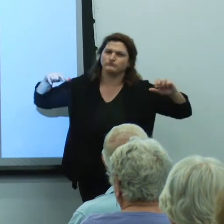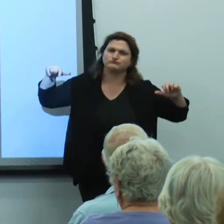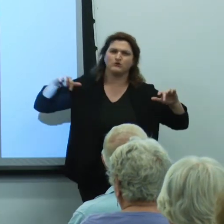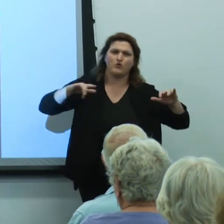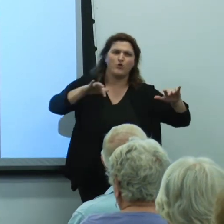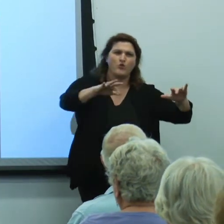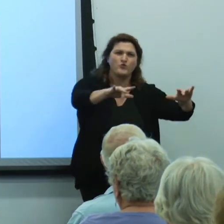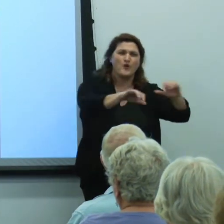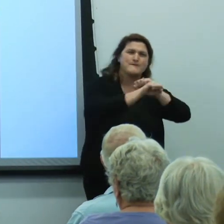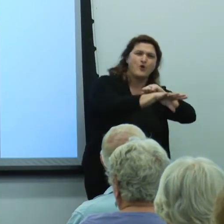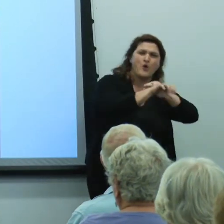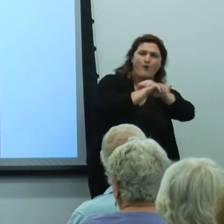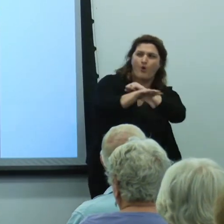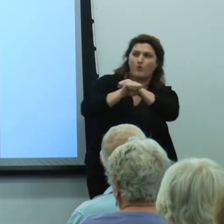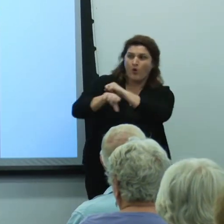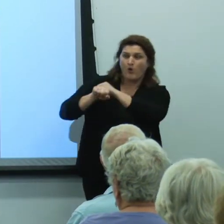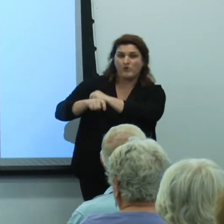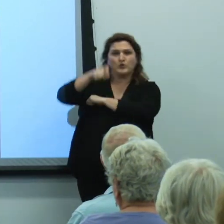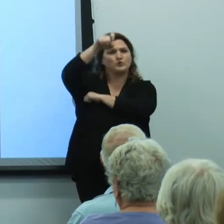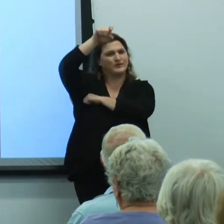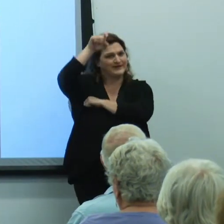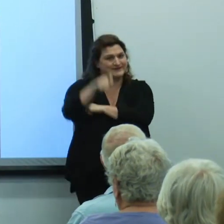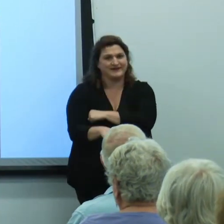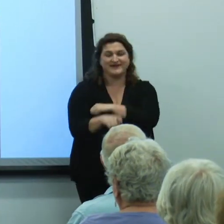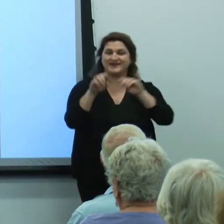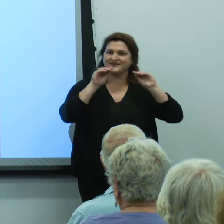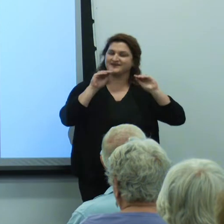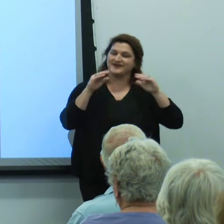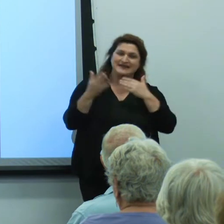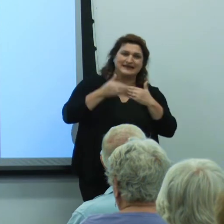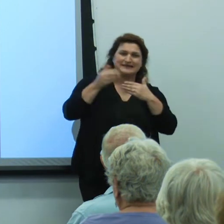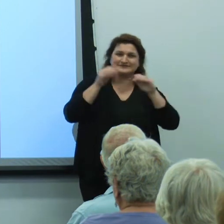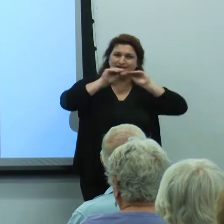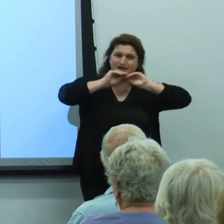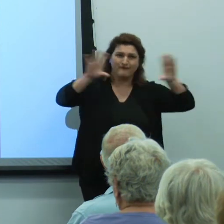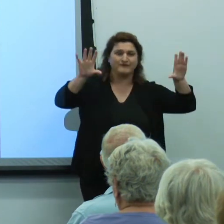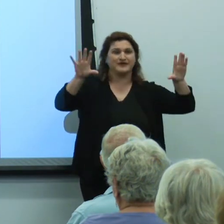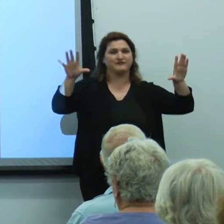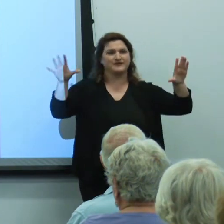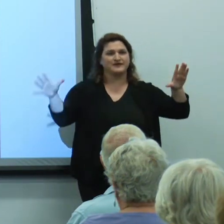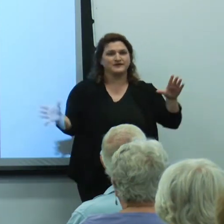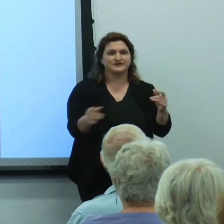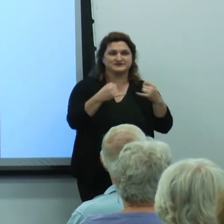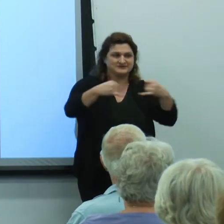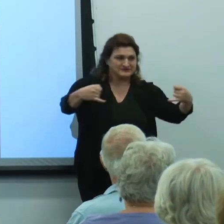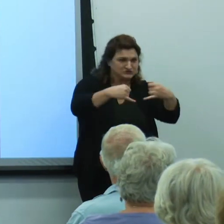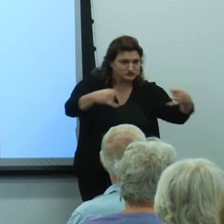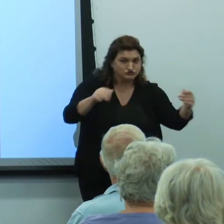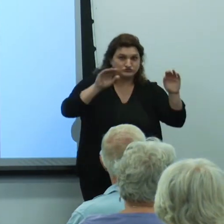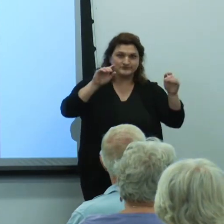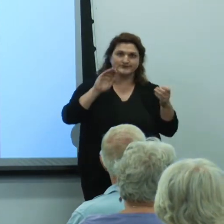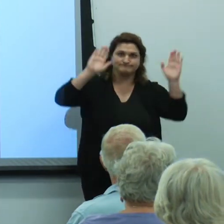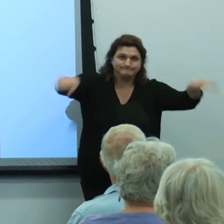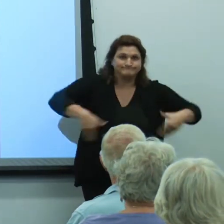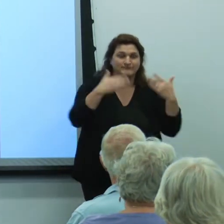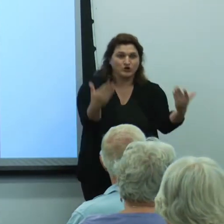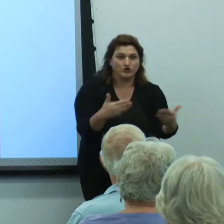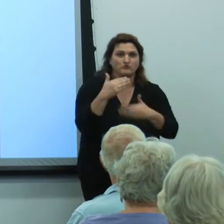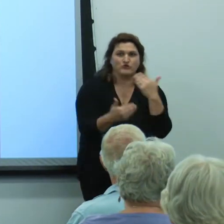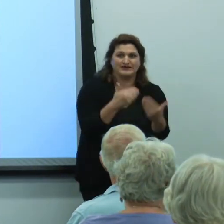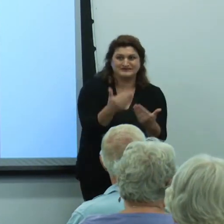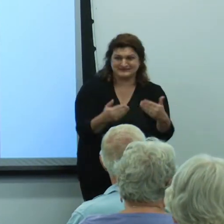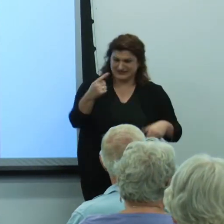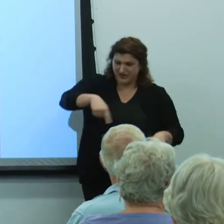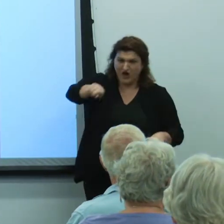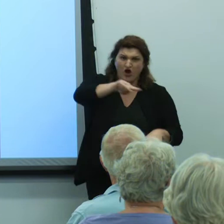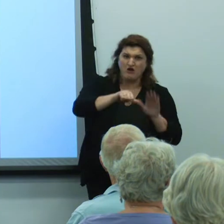need for a transparent redistricting process. They highlighted how painful it was to participate in elections